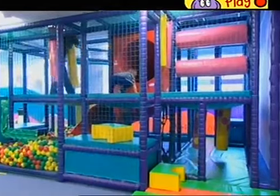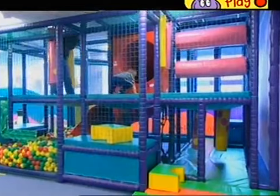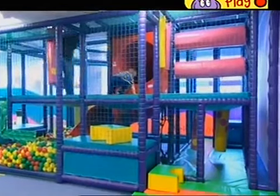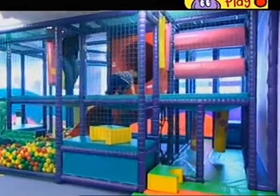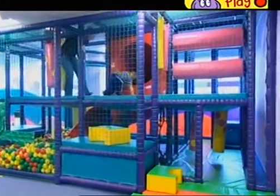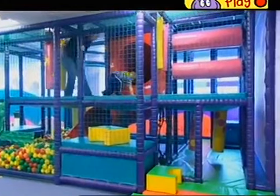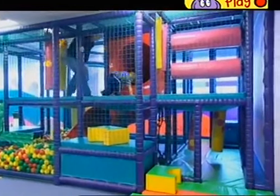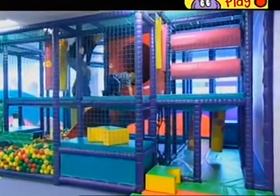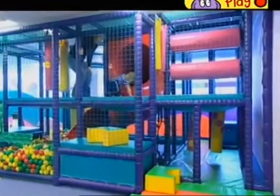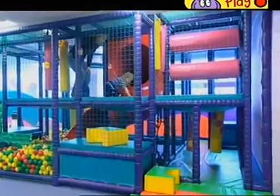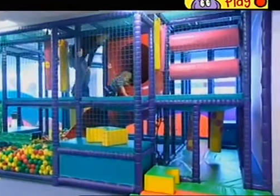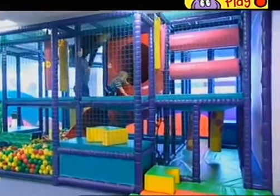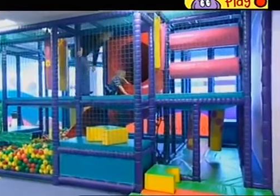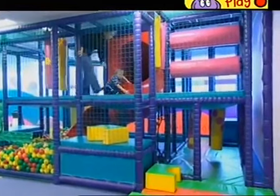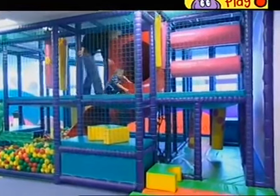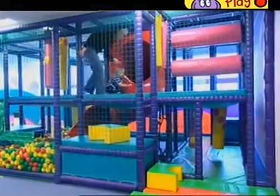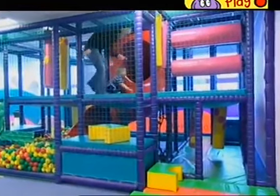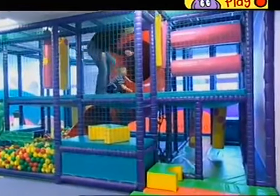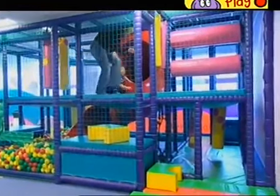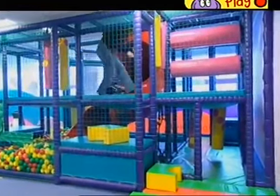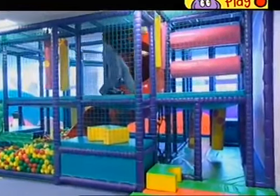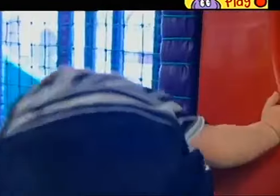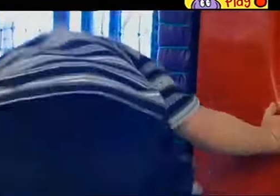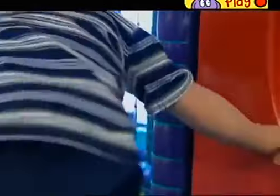go! Ah, look! John is in the soft play area.